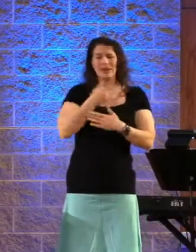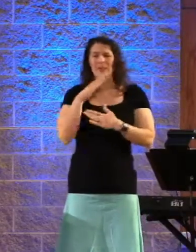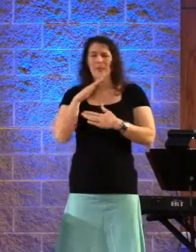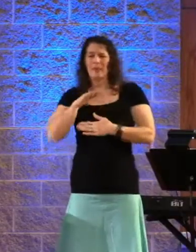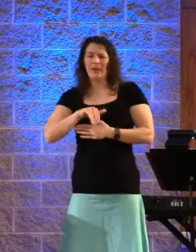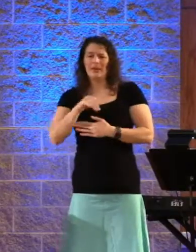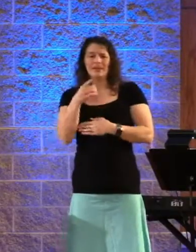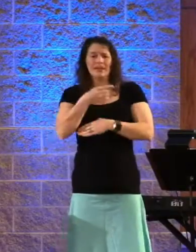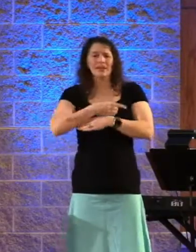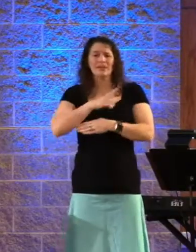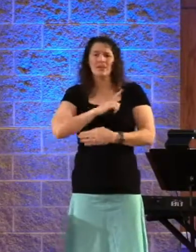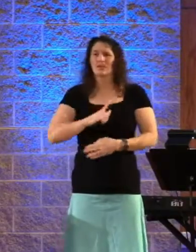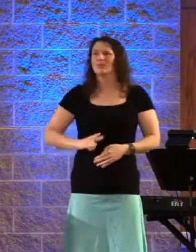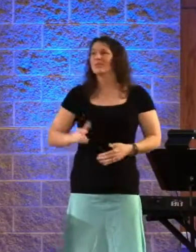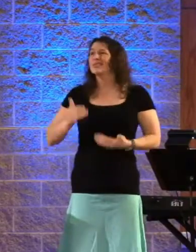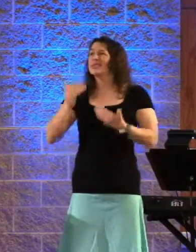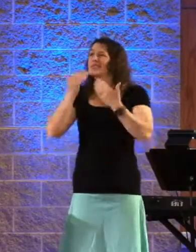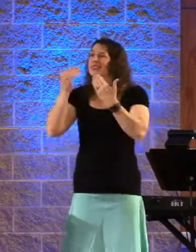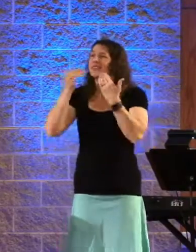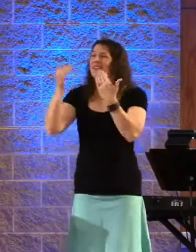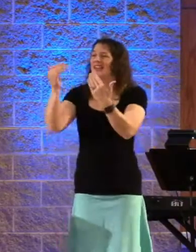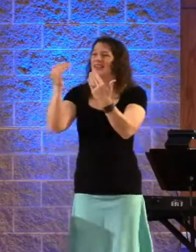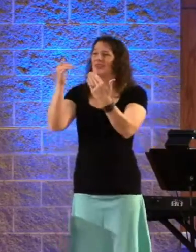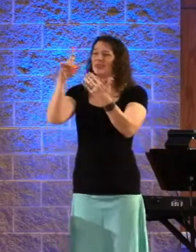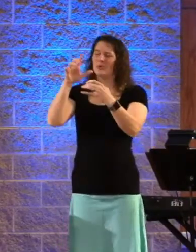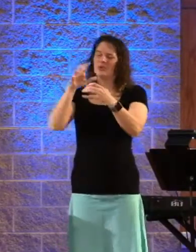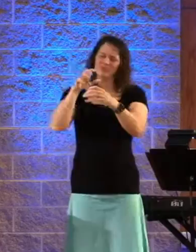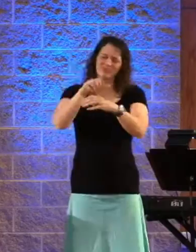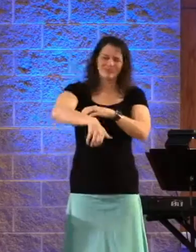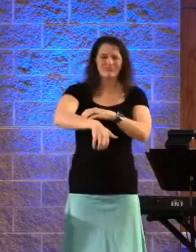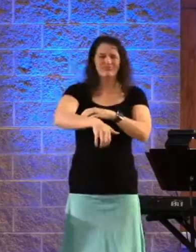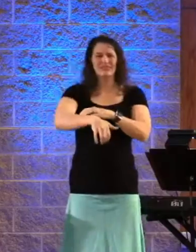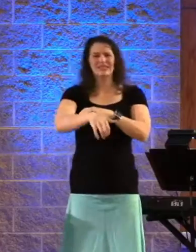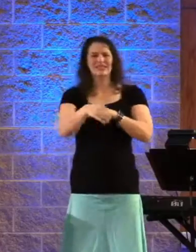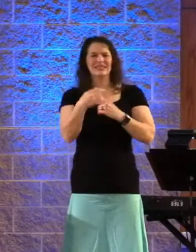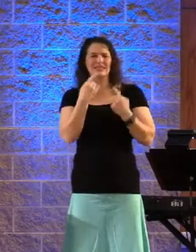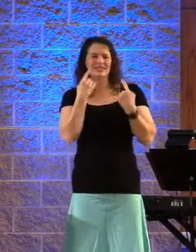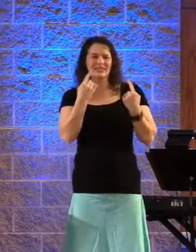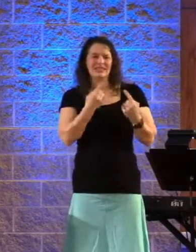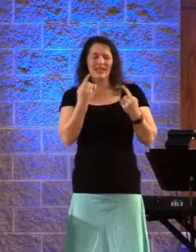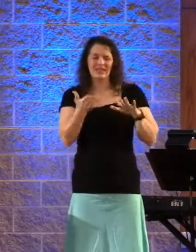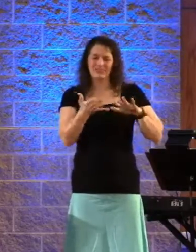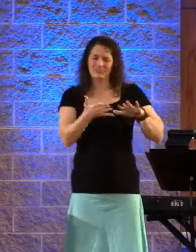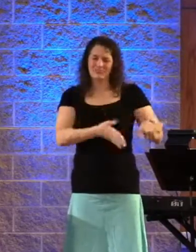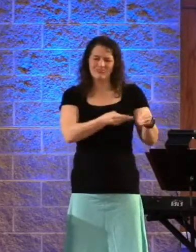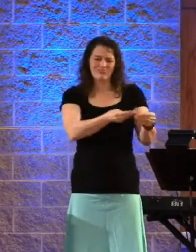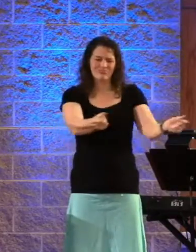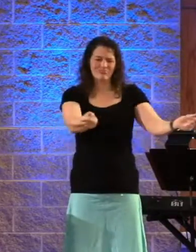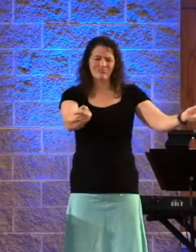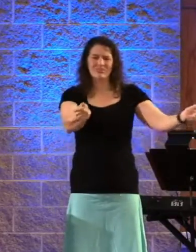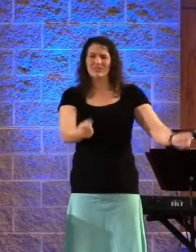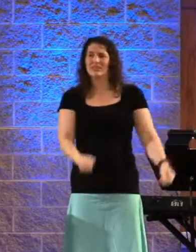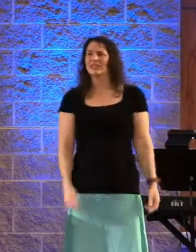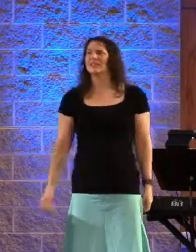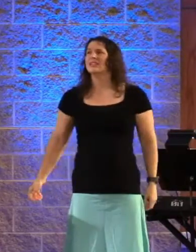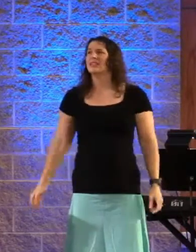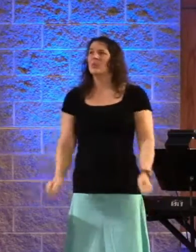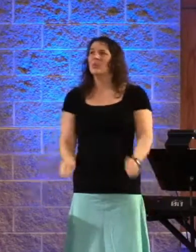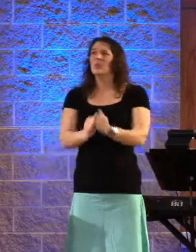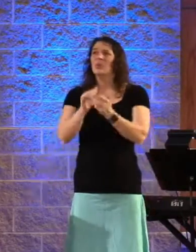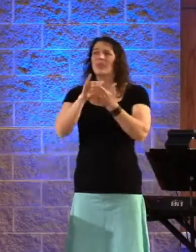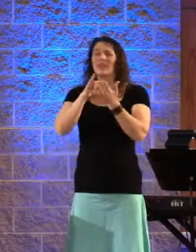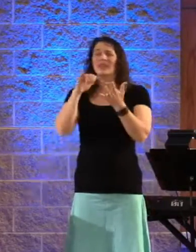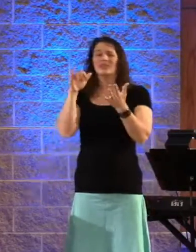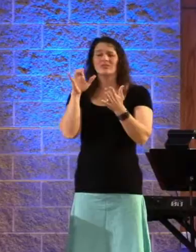that you have conquered sin, and with that, you have conquered the wages of sin, which is